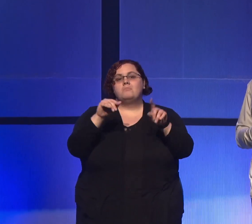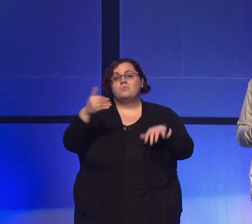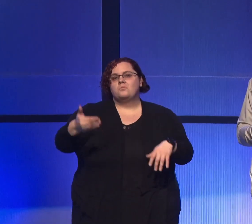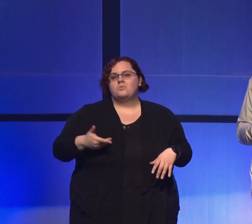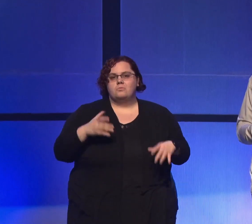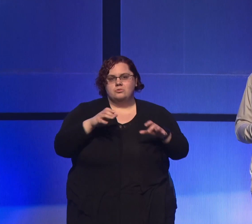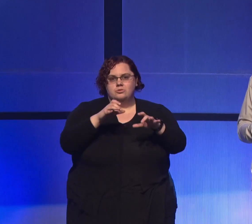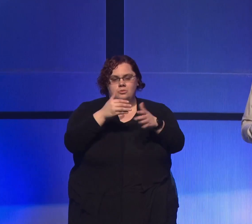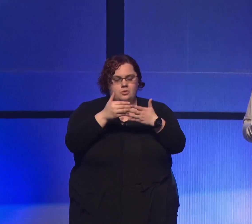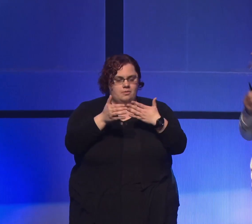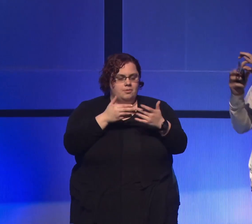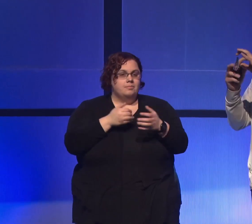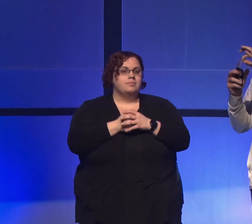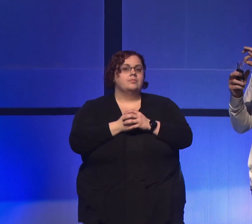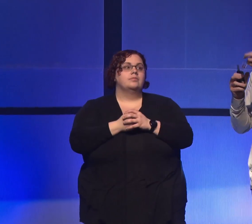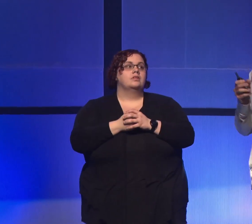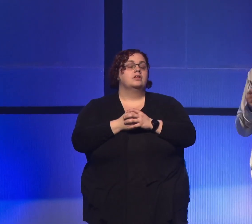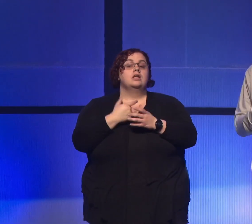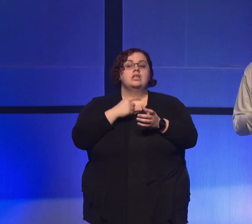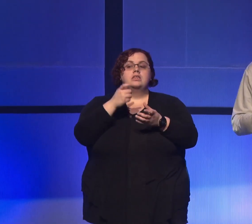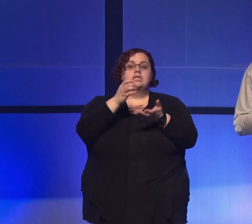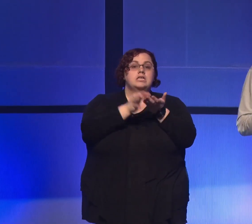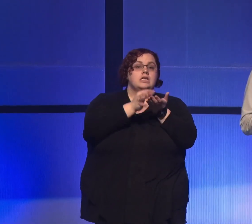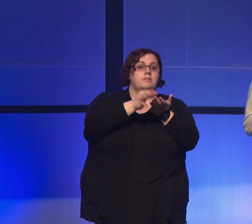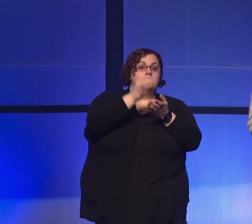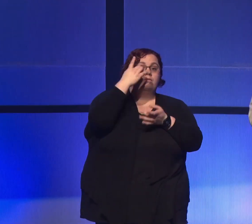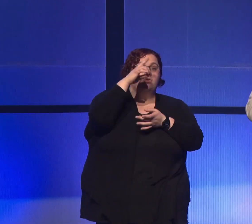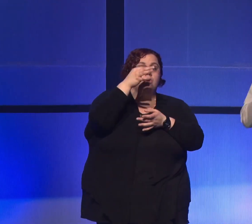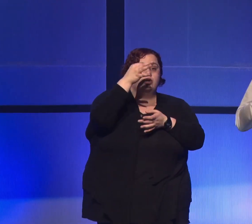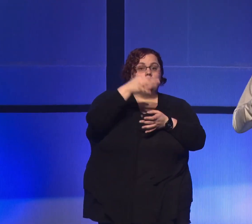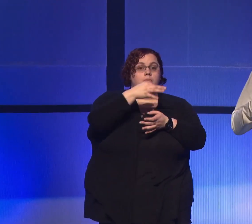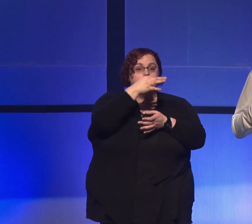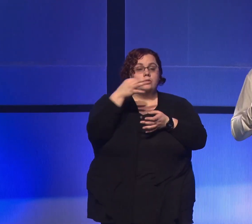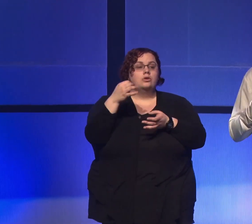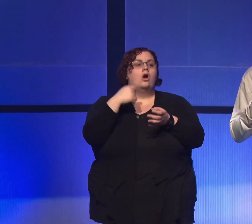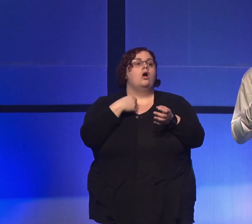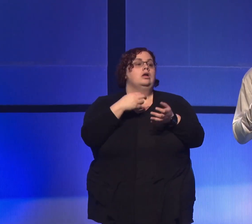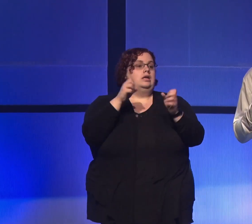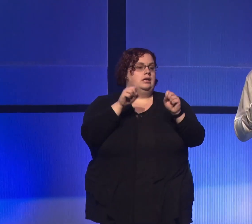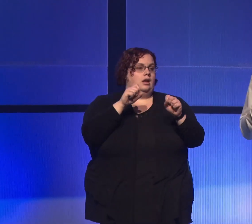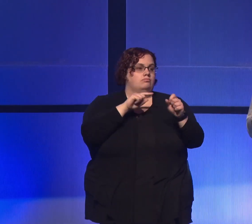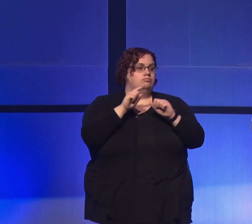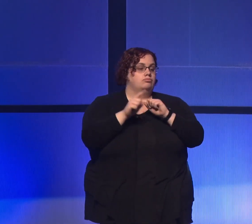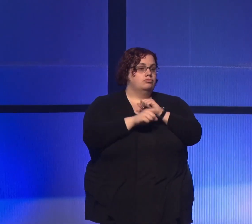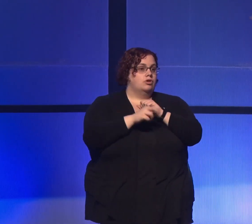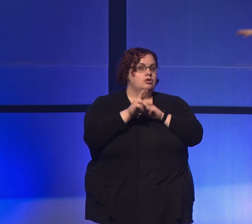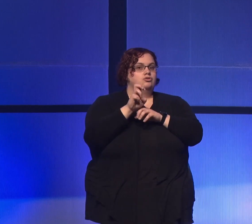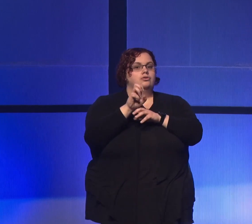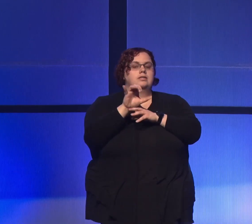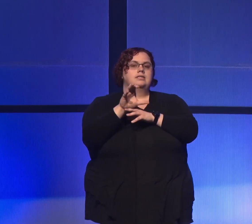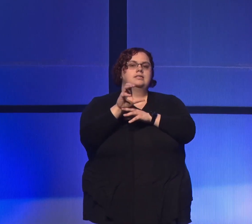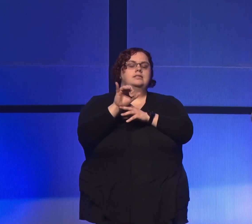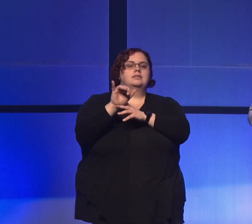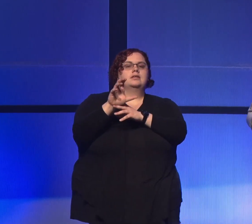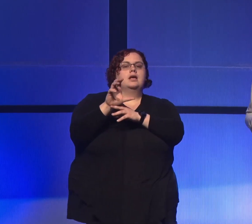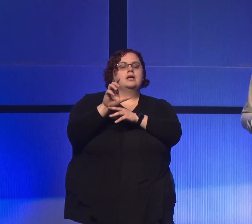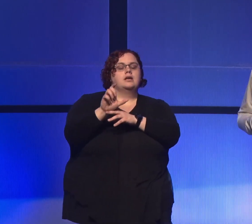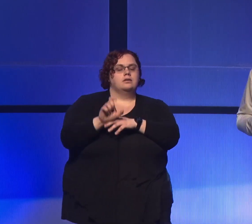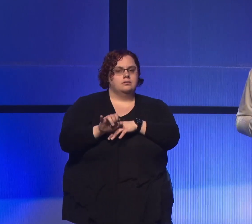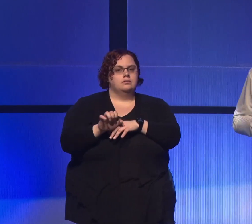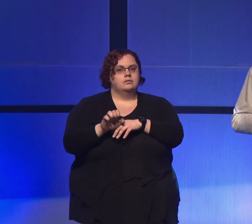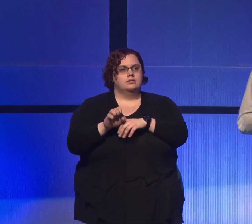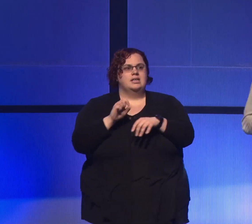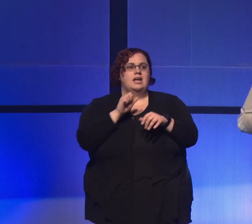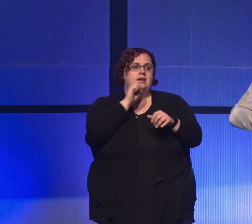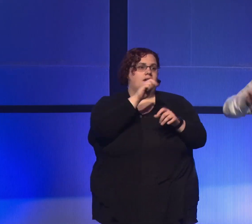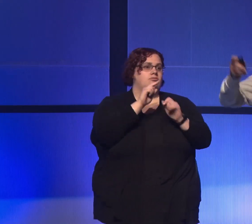just a reminder that your cups that we use for communion and your coffee cups and lids are all recyclable. So as you get rid of those, put them in the recycle bins for us, please, instead